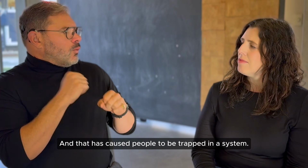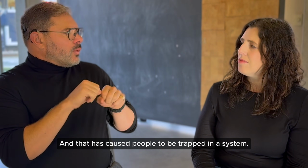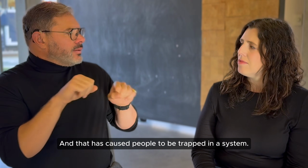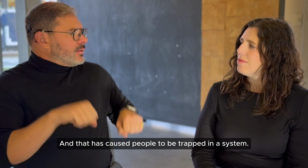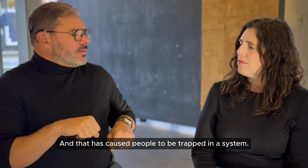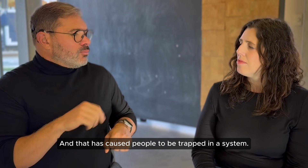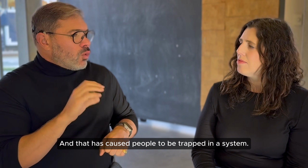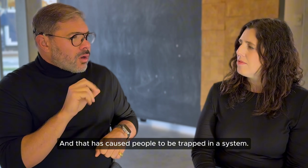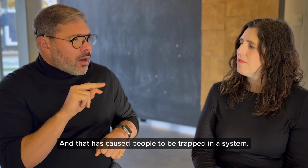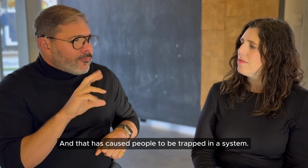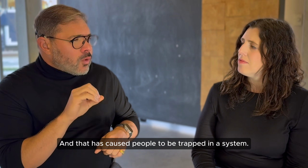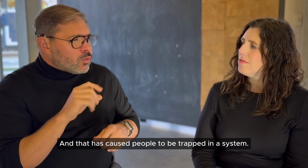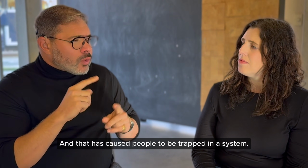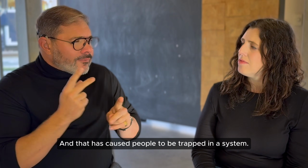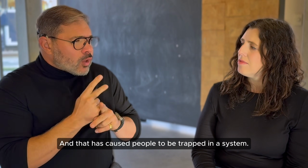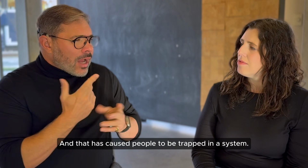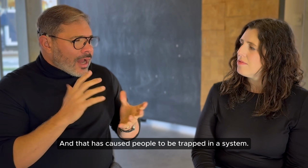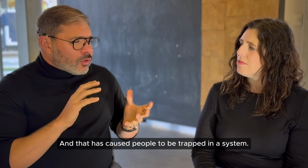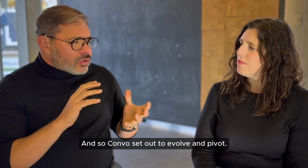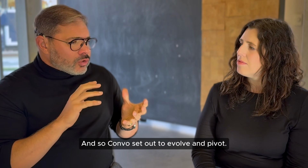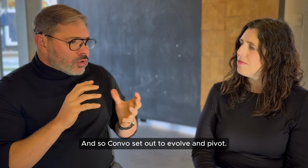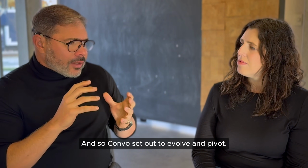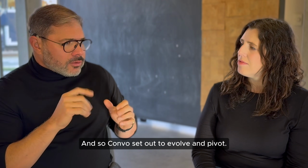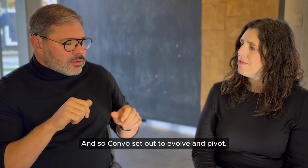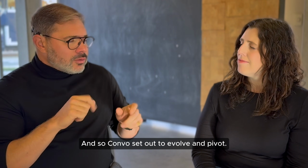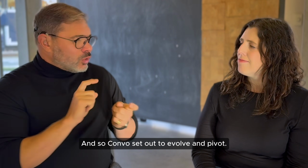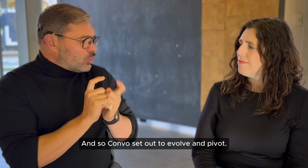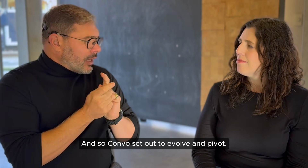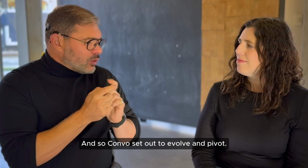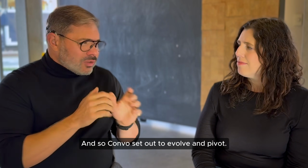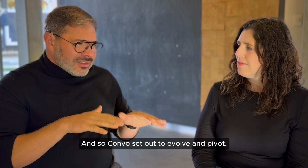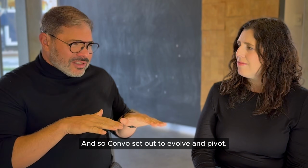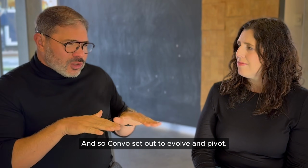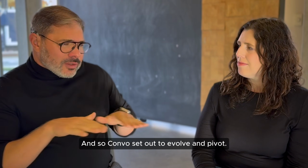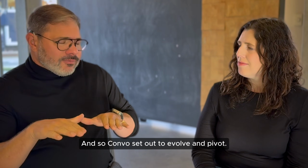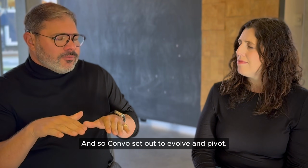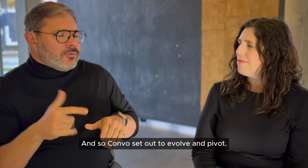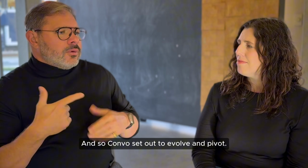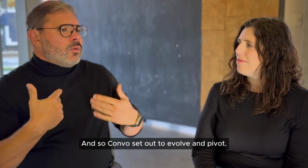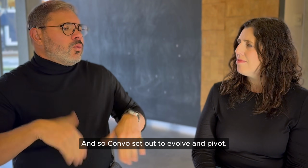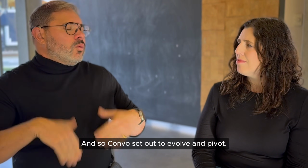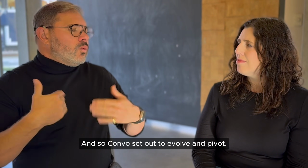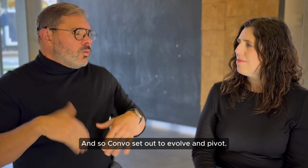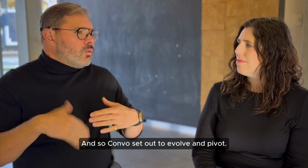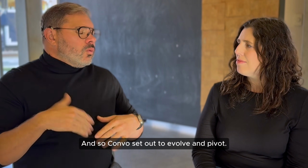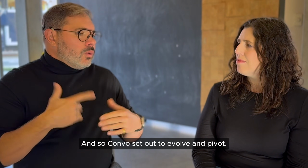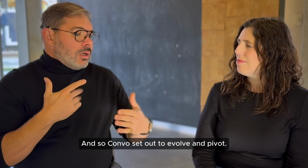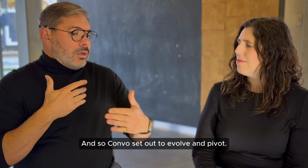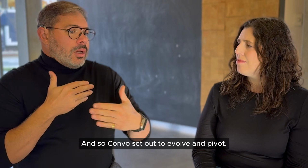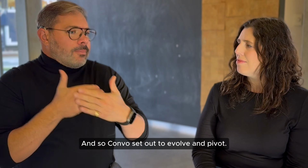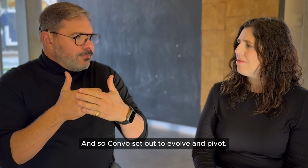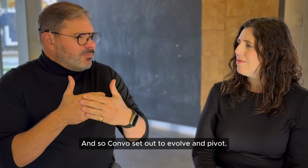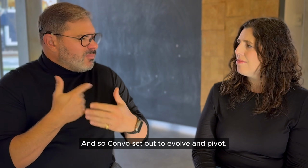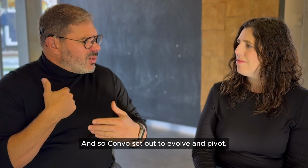people to be trapped in a system. And so Convo has sought to involved change to